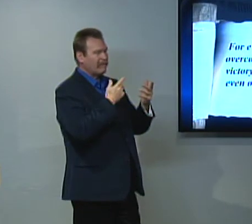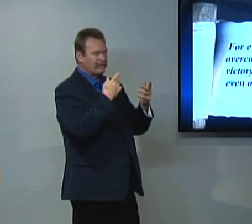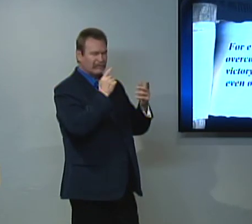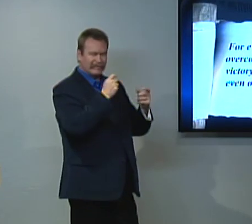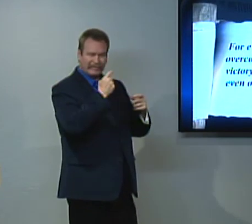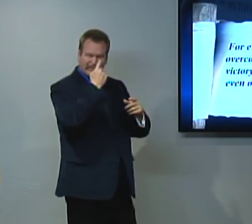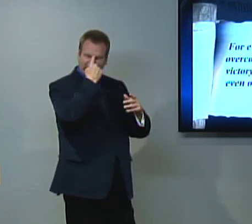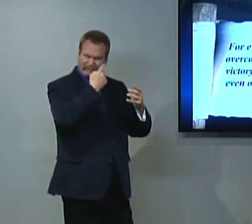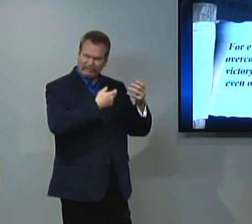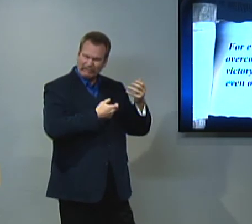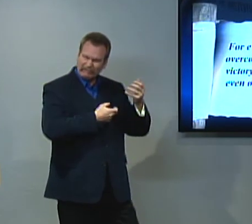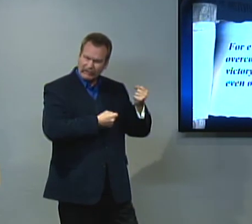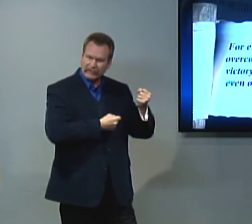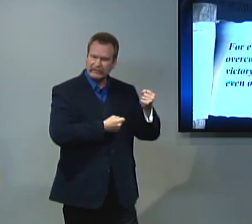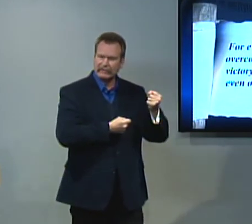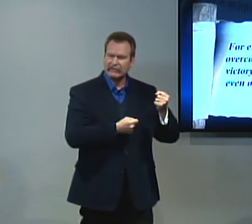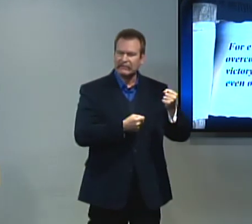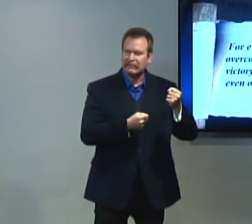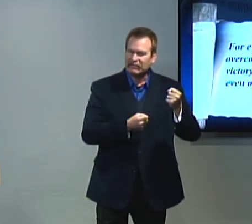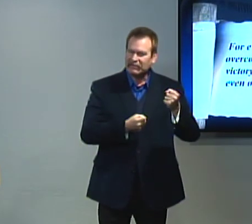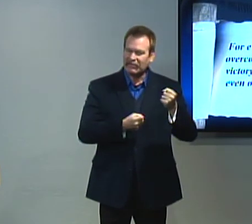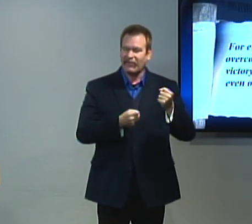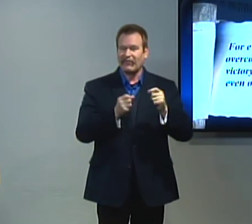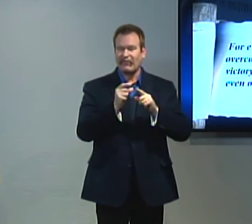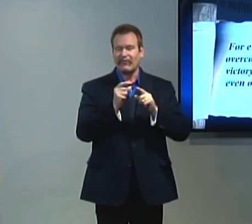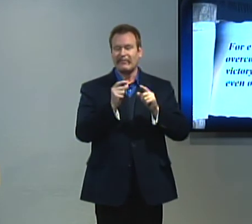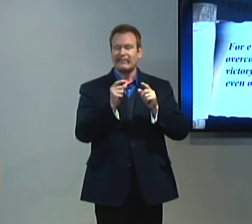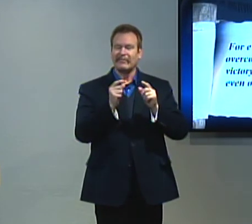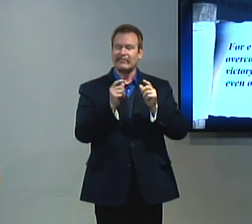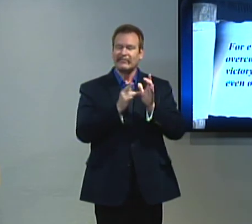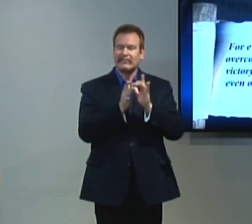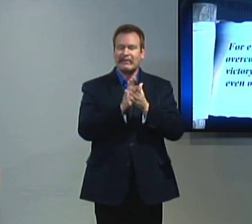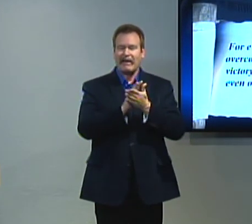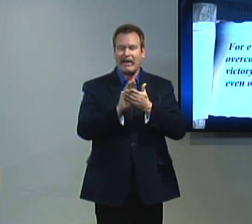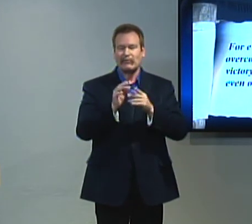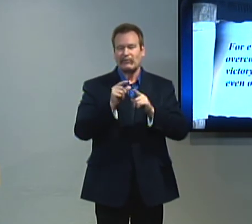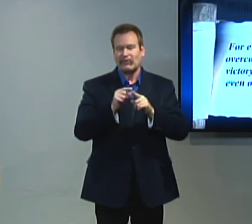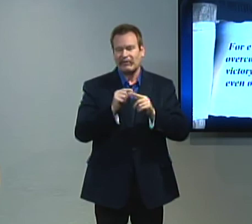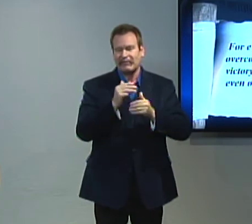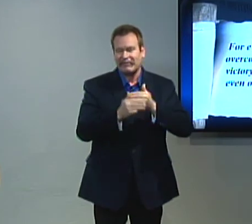That meant You can do that. he needed to have, I'll just make one.